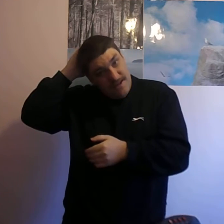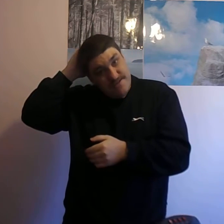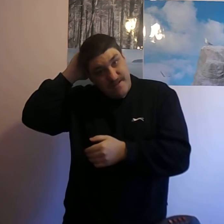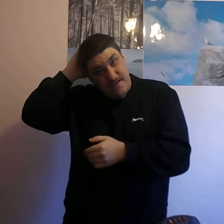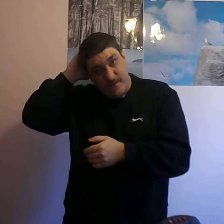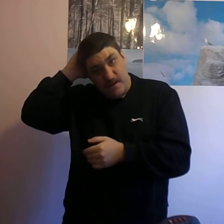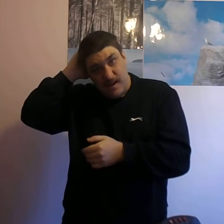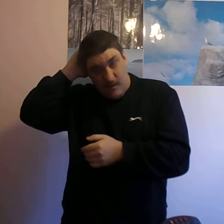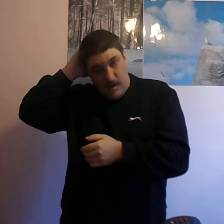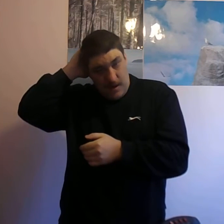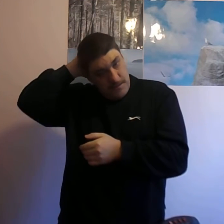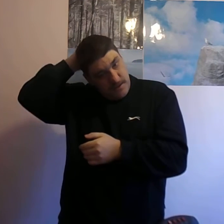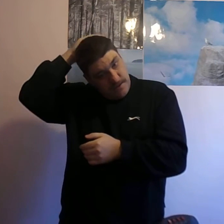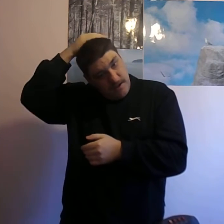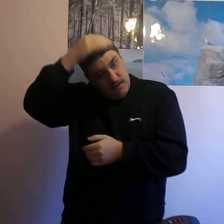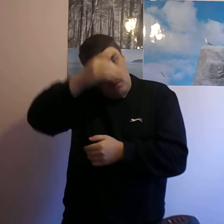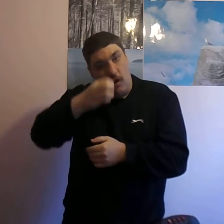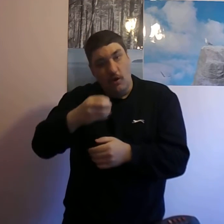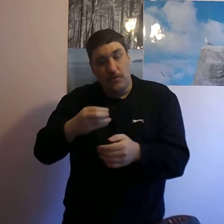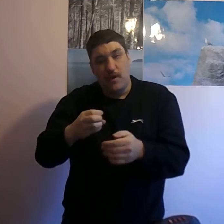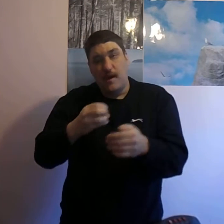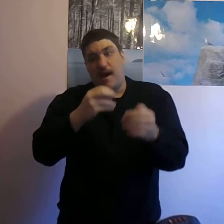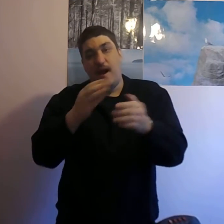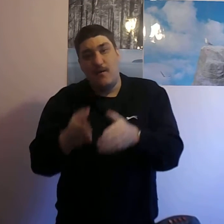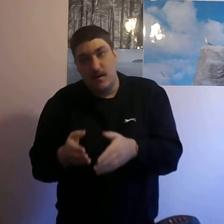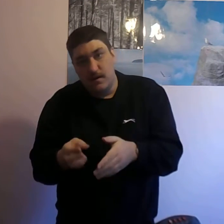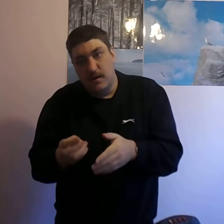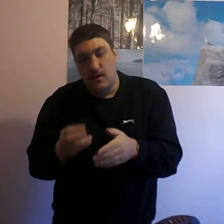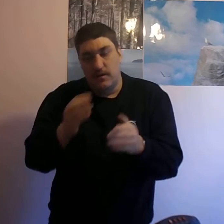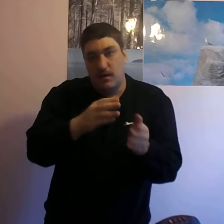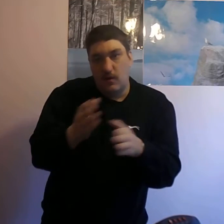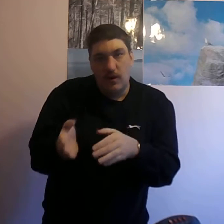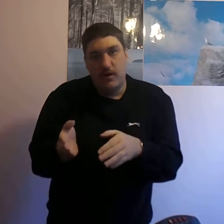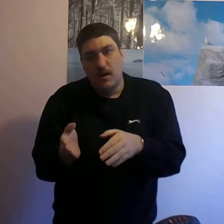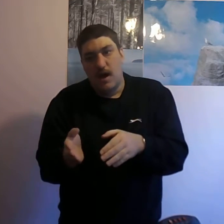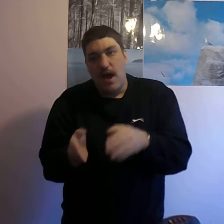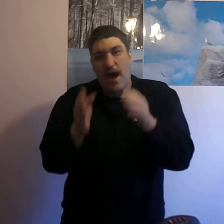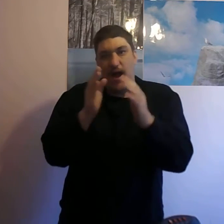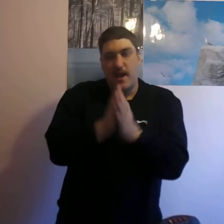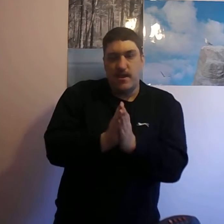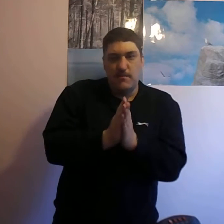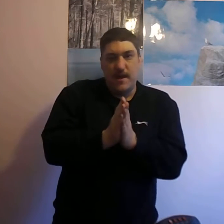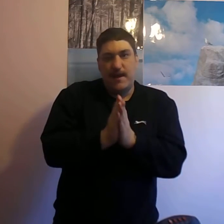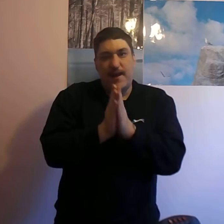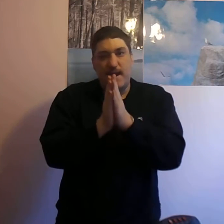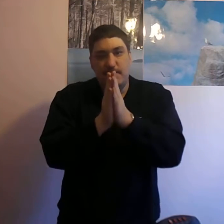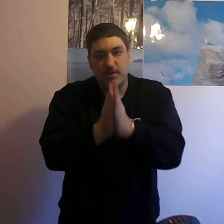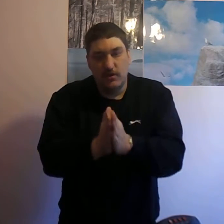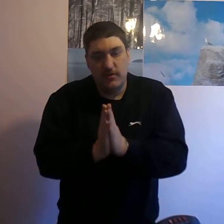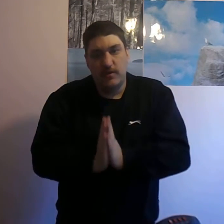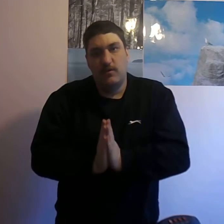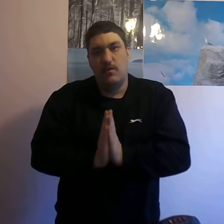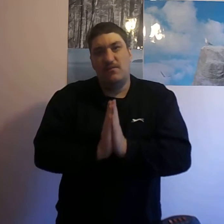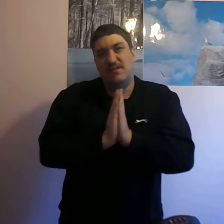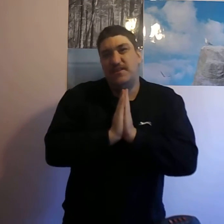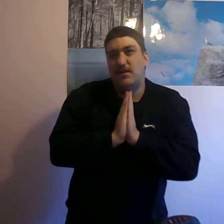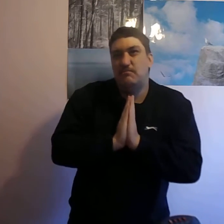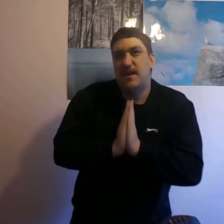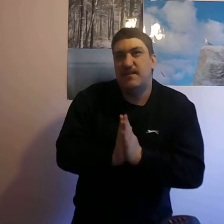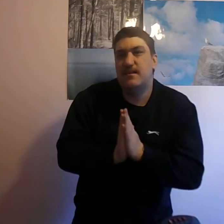history of what Aperture Science was, how it, you know, and so on. And you meet Cave Johnson as well. Well, you don't meet him, but